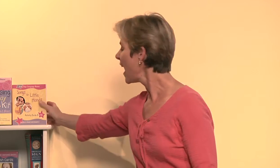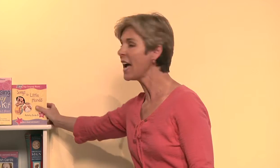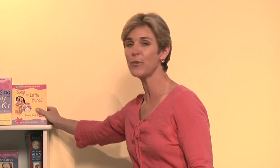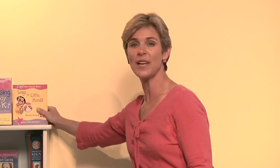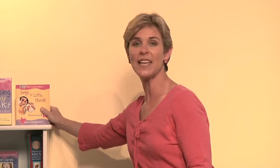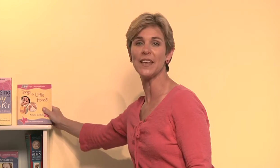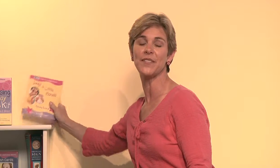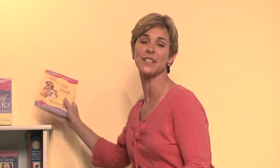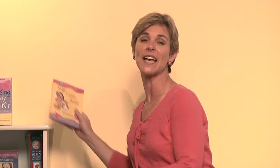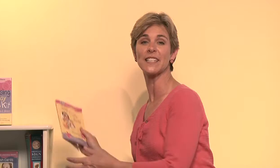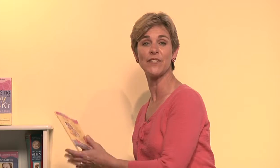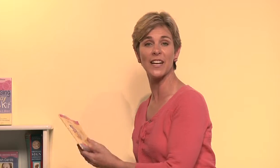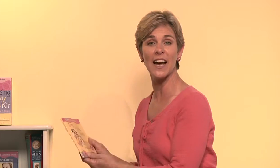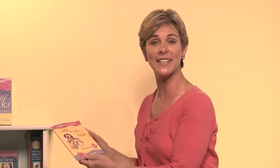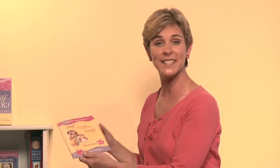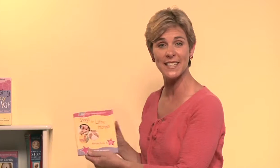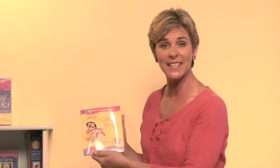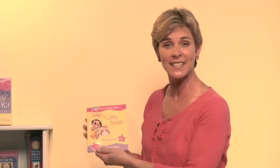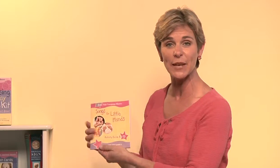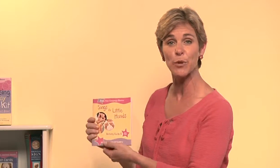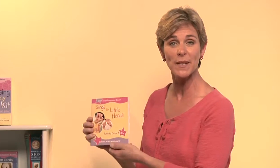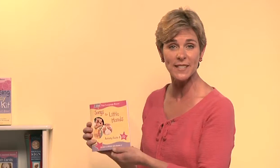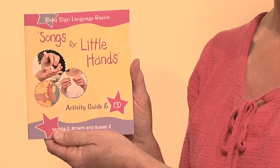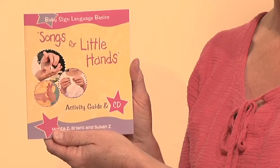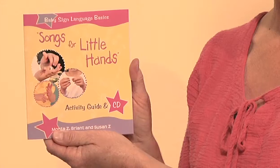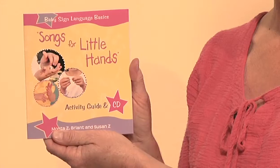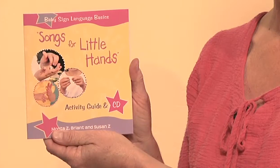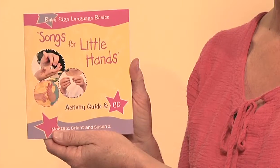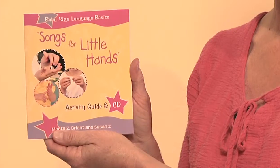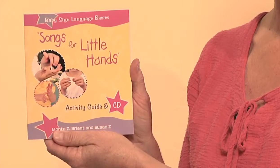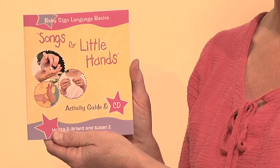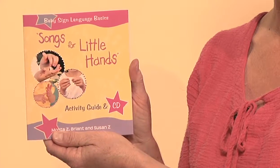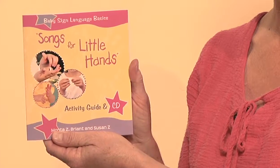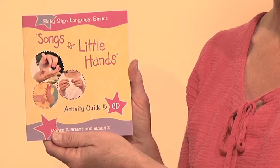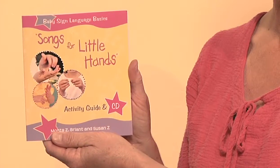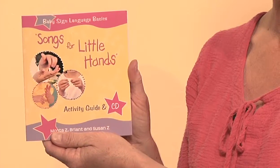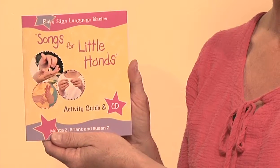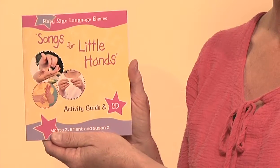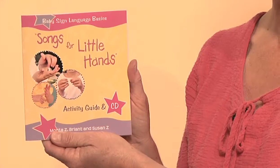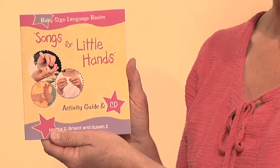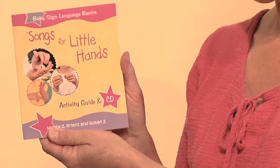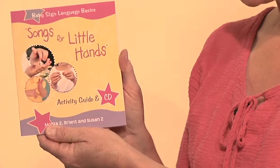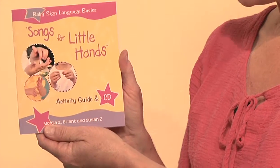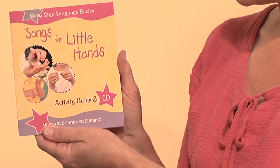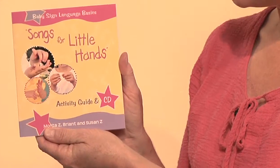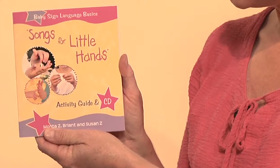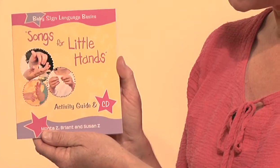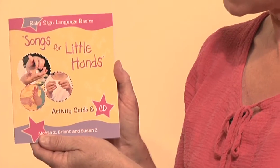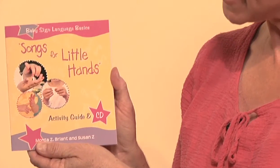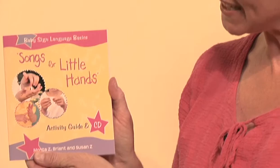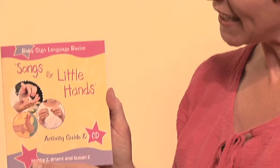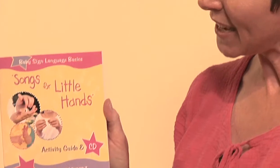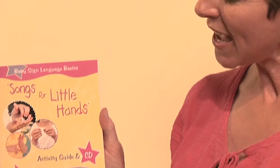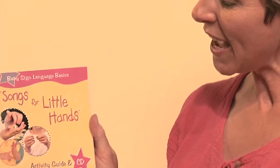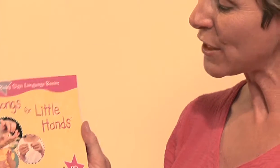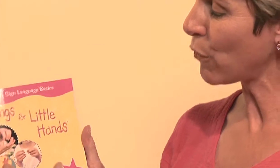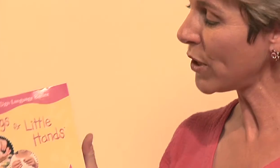I created this activity guide and CD set with my sister, Susan Z., who's an award-winning singer and songwriter. The music CD has